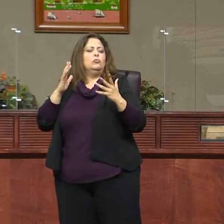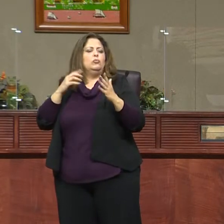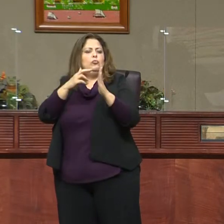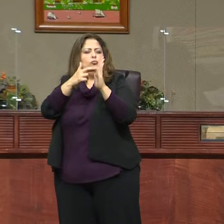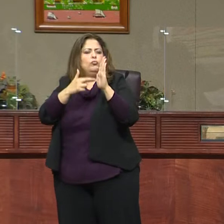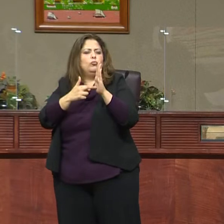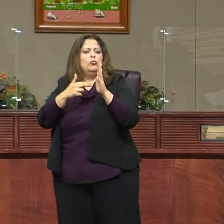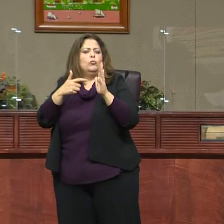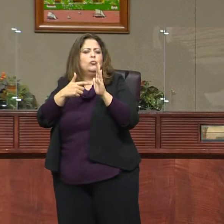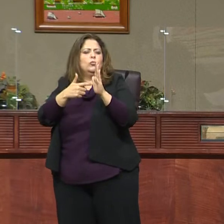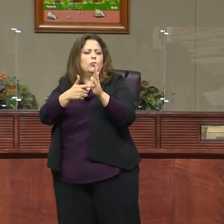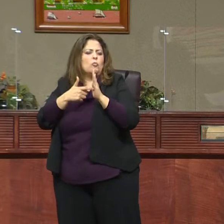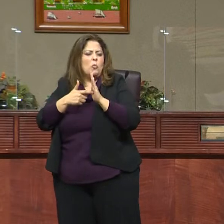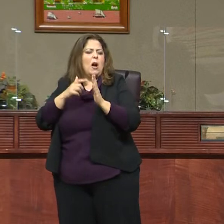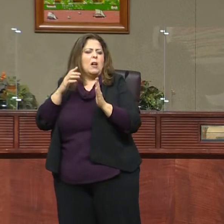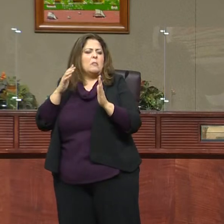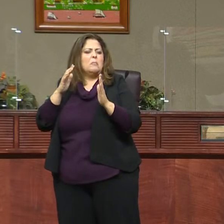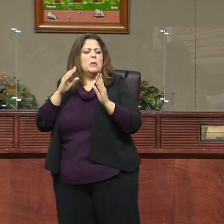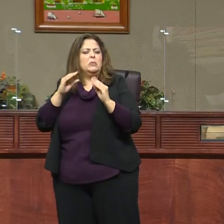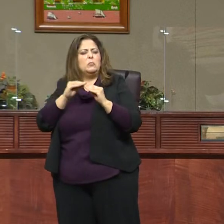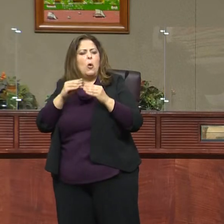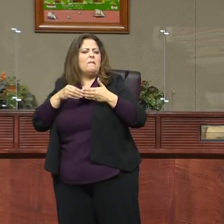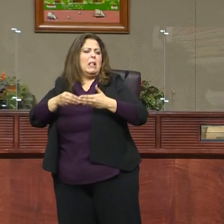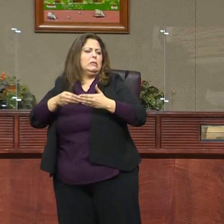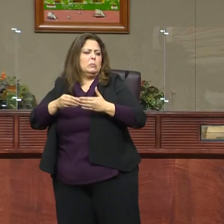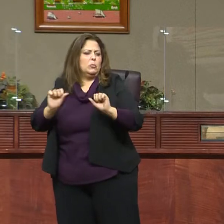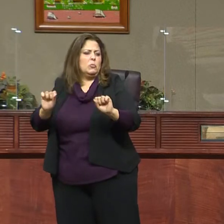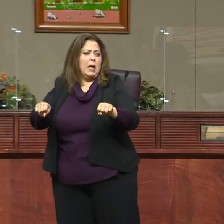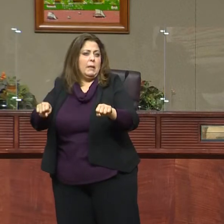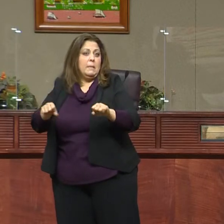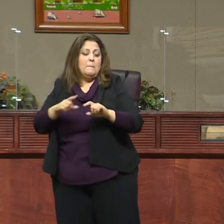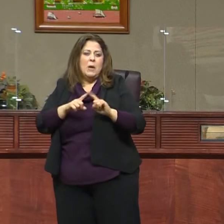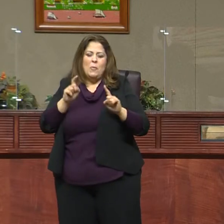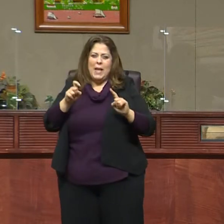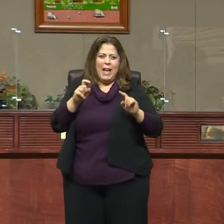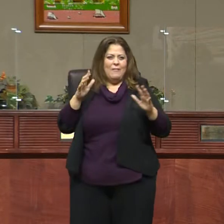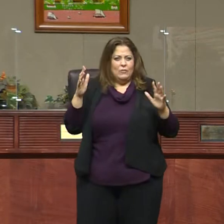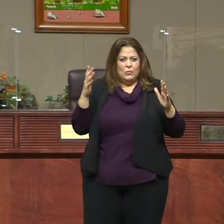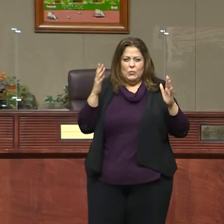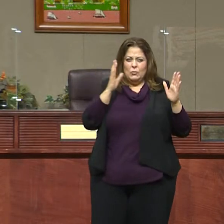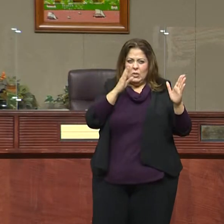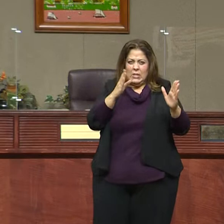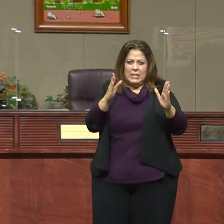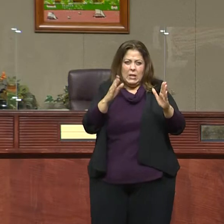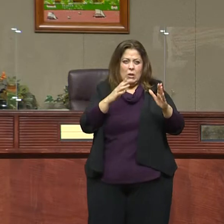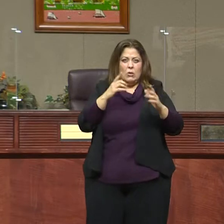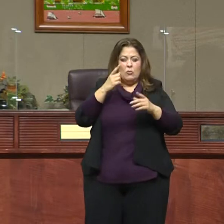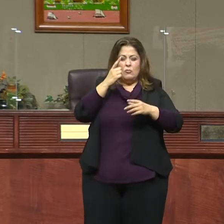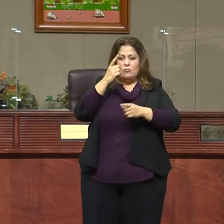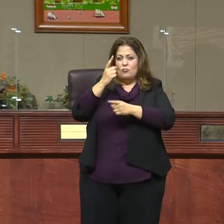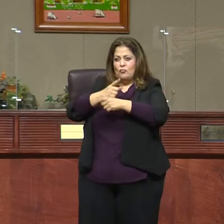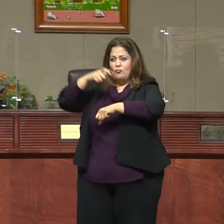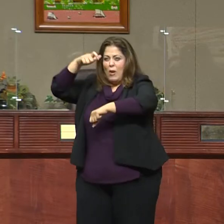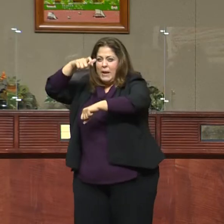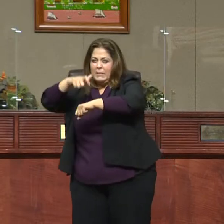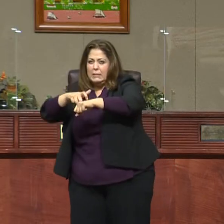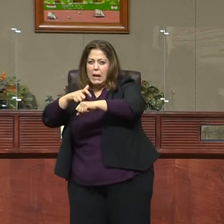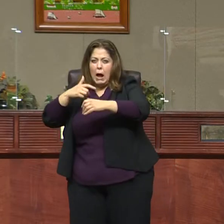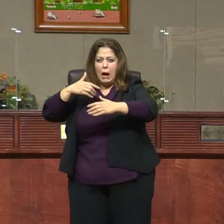able to do that going forward. So right timing, it has to be the right time. And